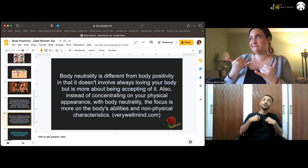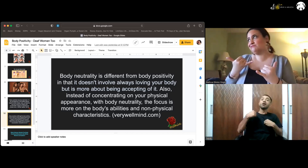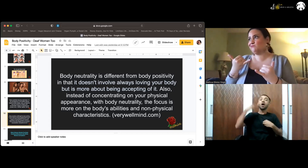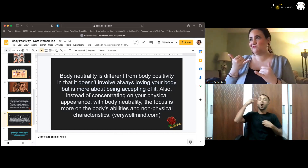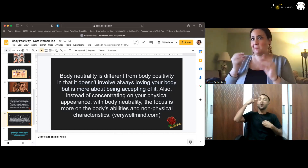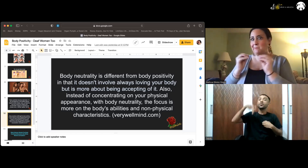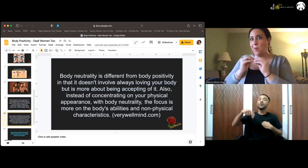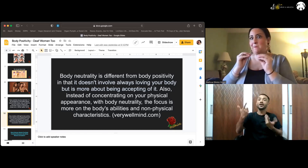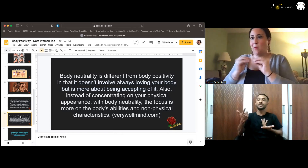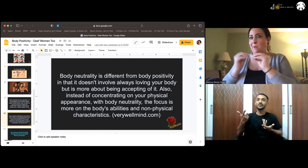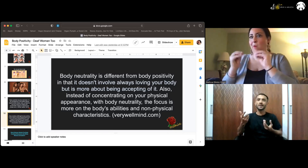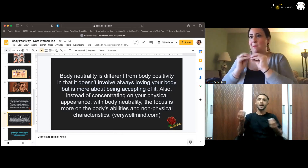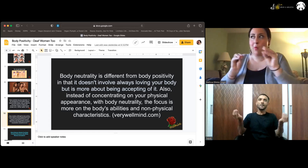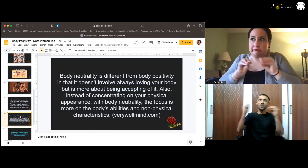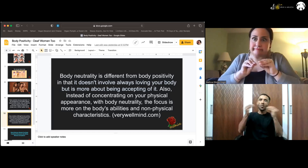we love accepting ourselves.